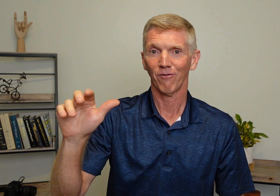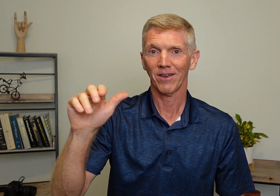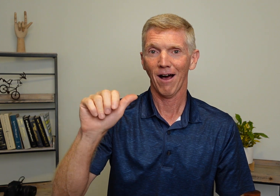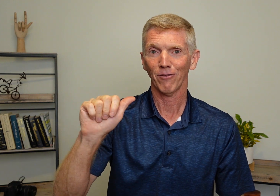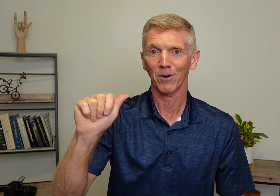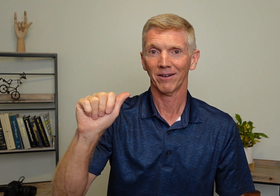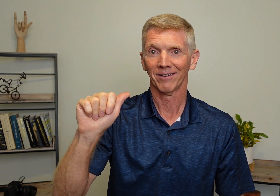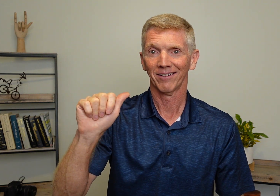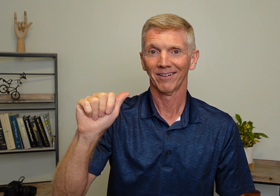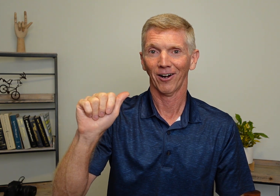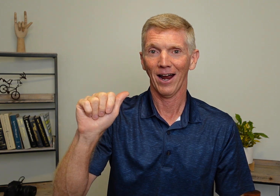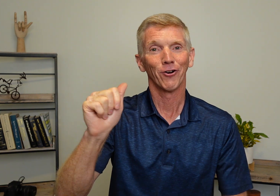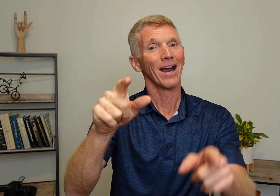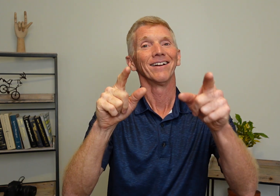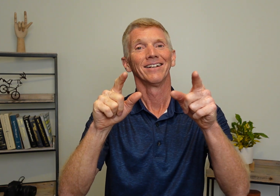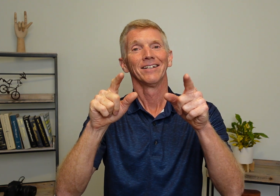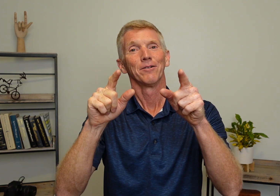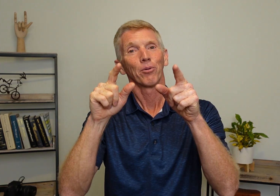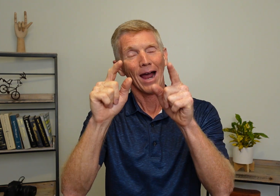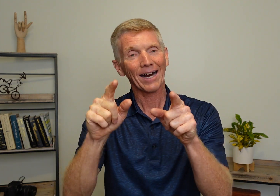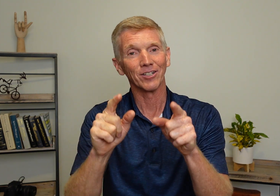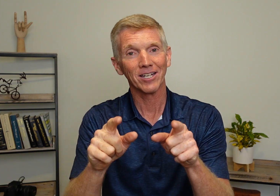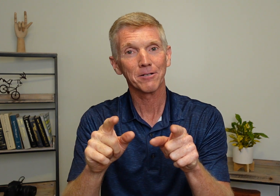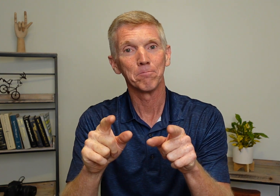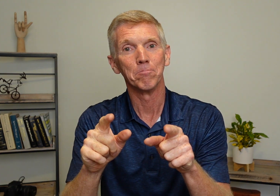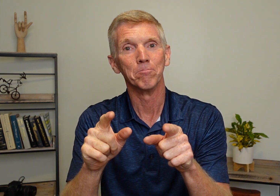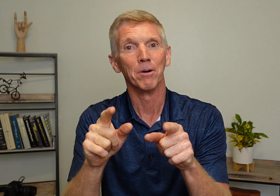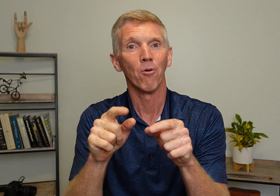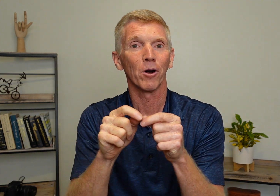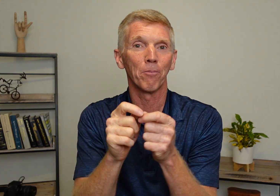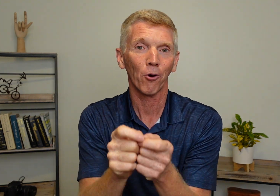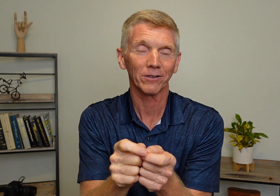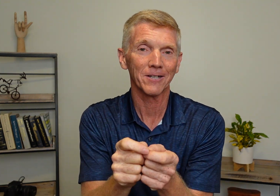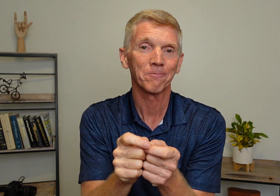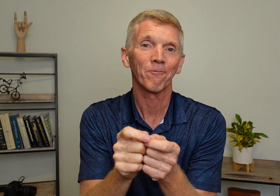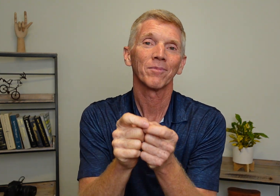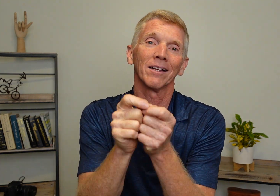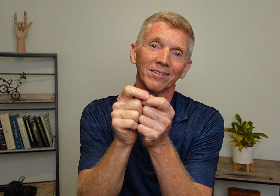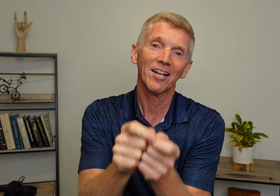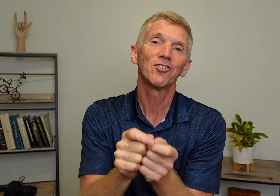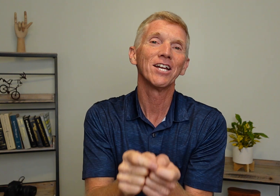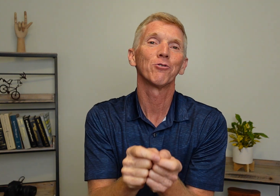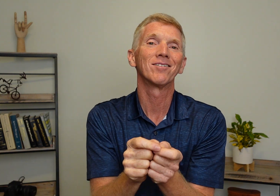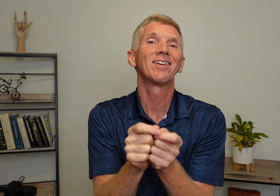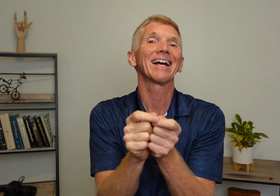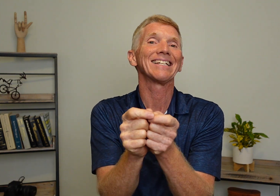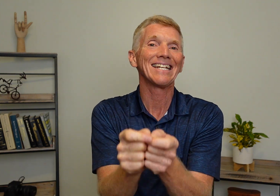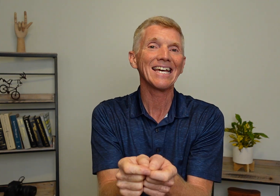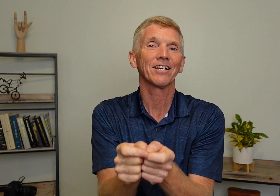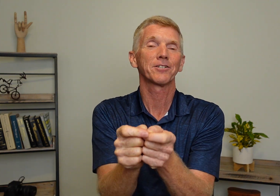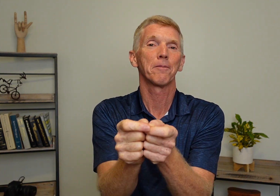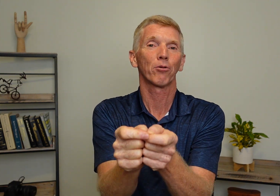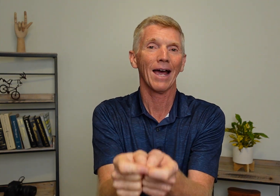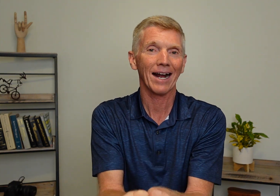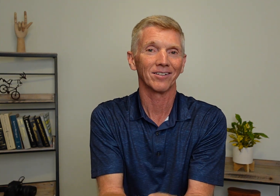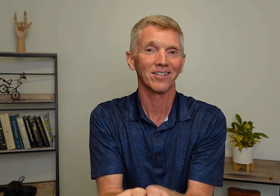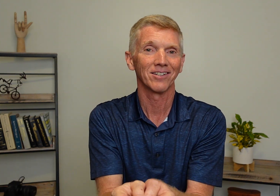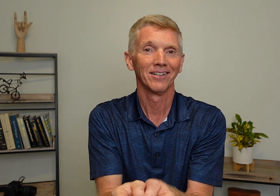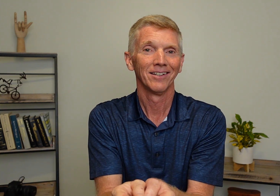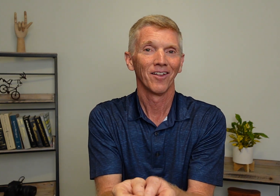the alphabet. All right, great. Practice, but more importantly, let's teach you a technique to practice that'll